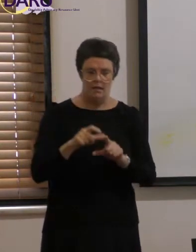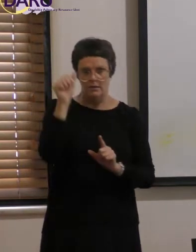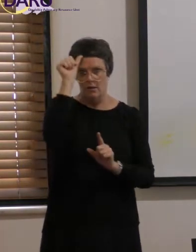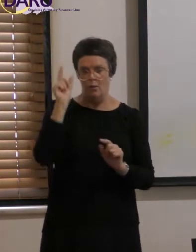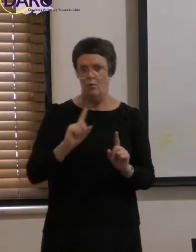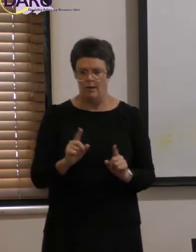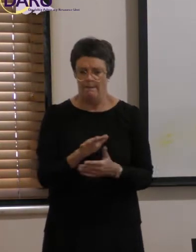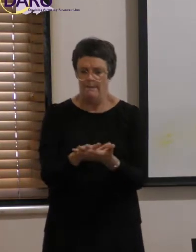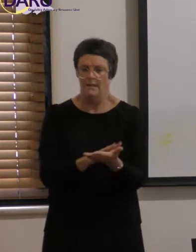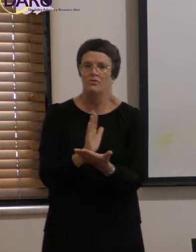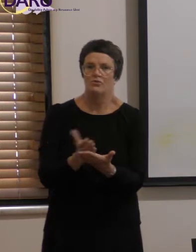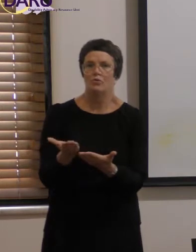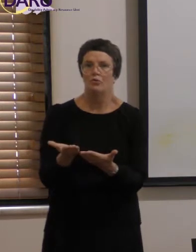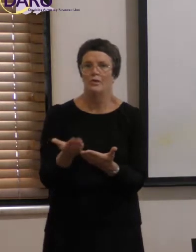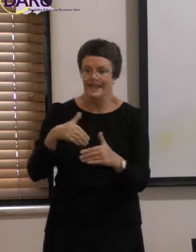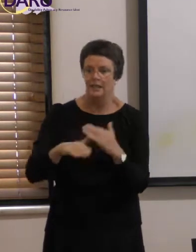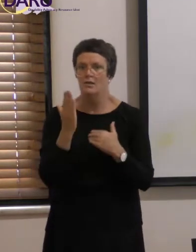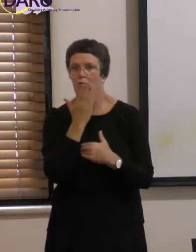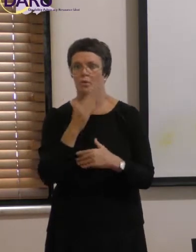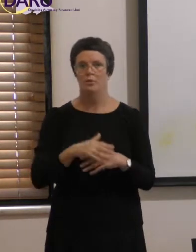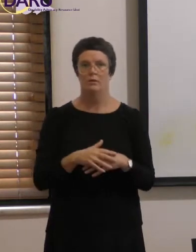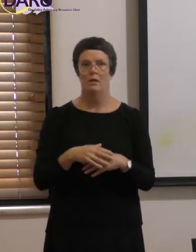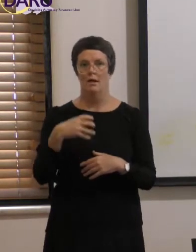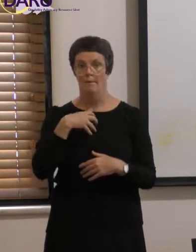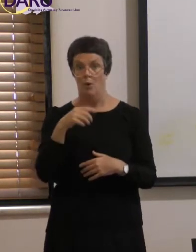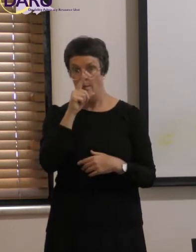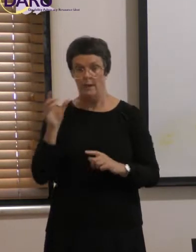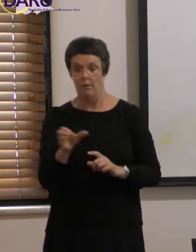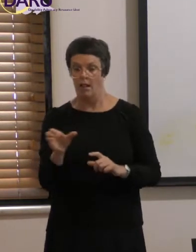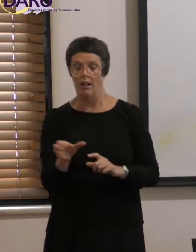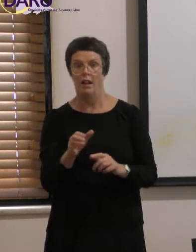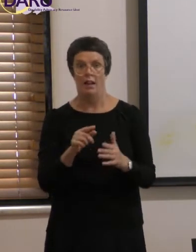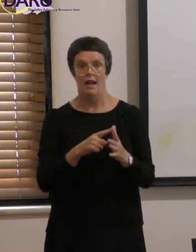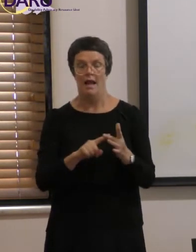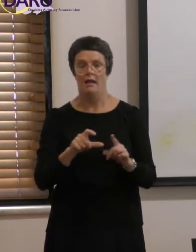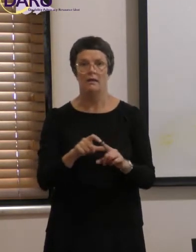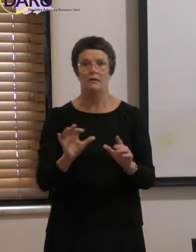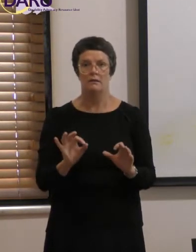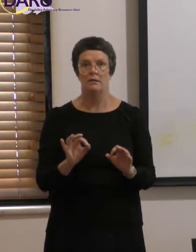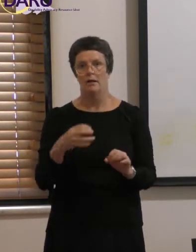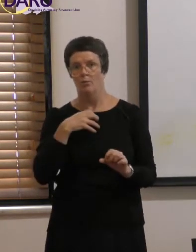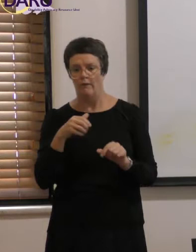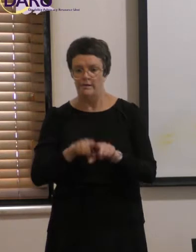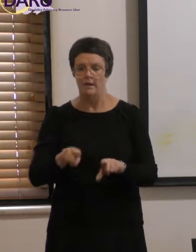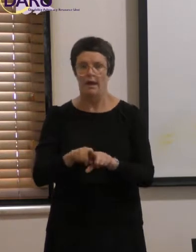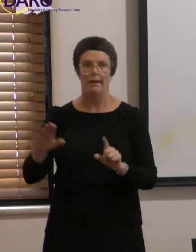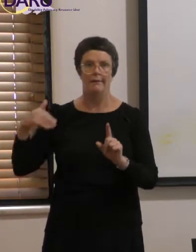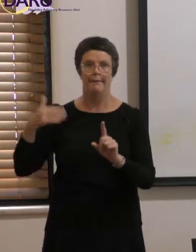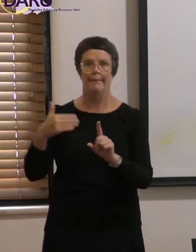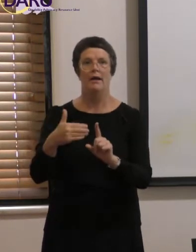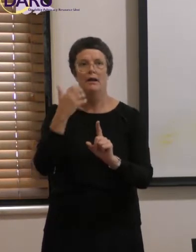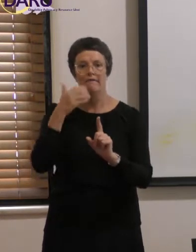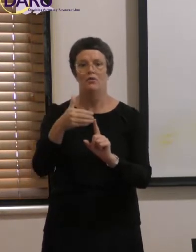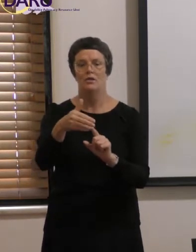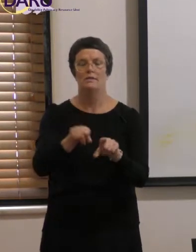do? We don't just want more aids. We don't just want more of the same because it's not working, you know. So we need a really important,